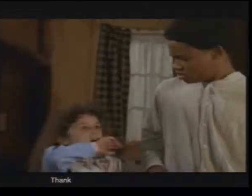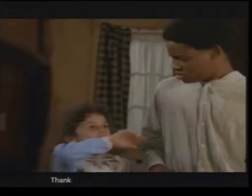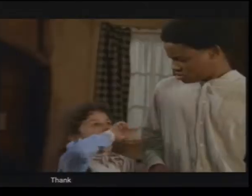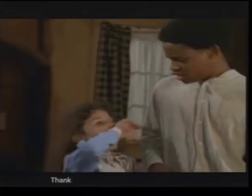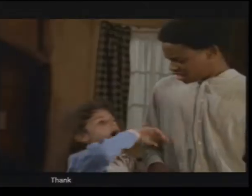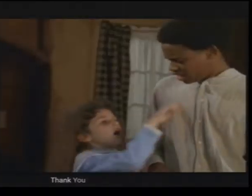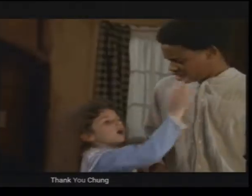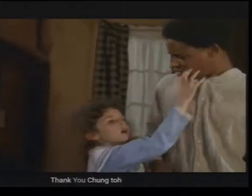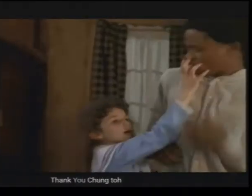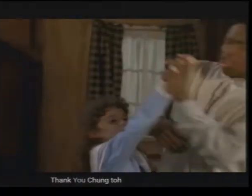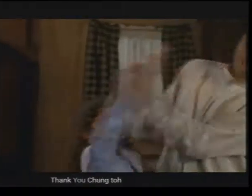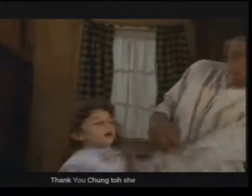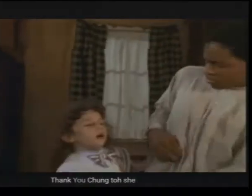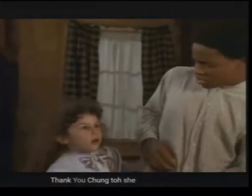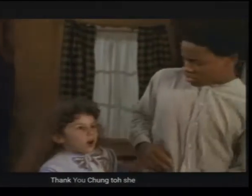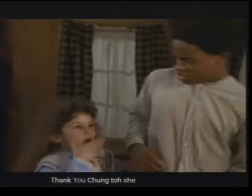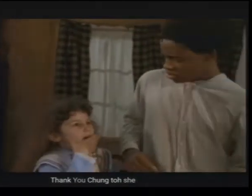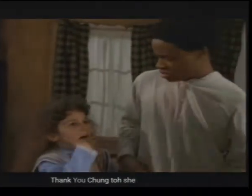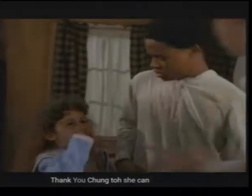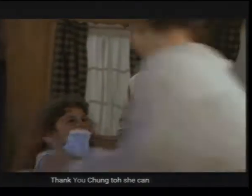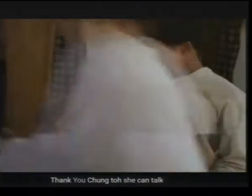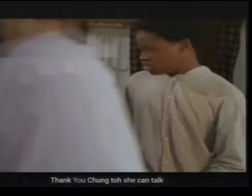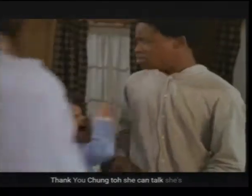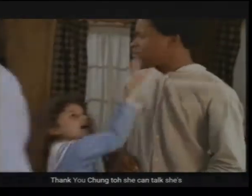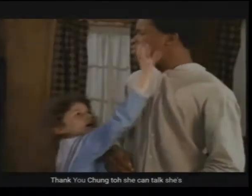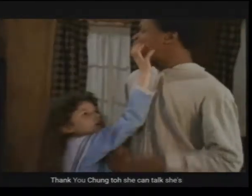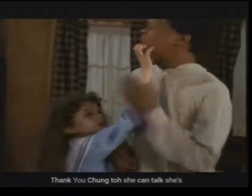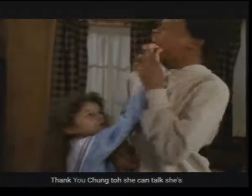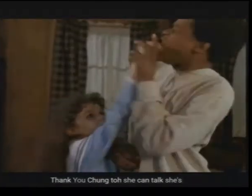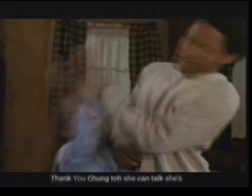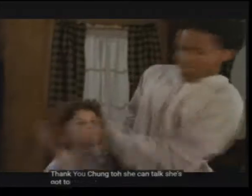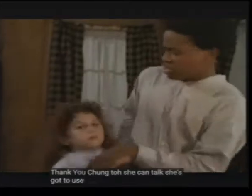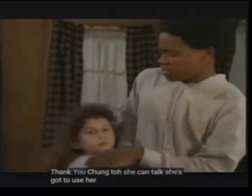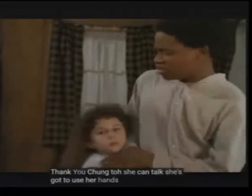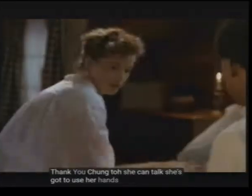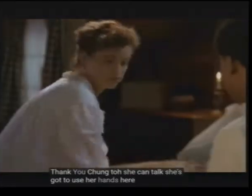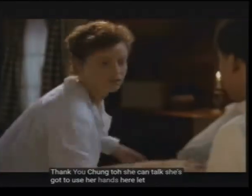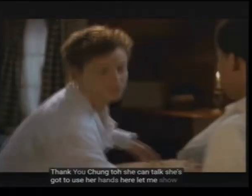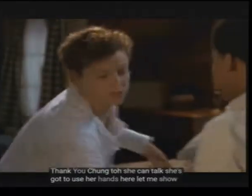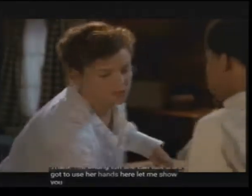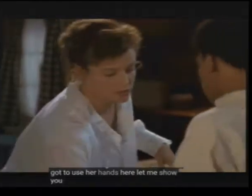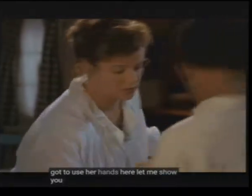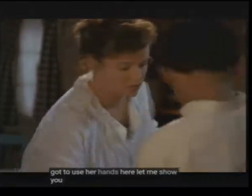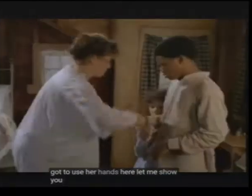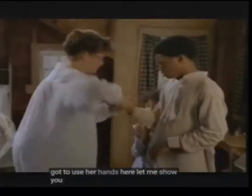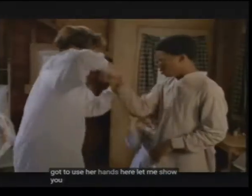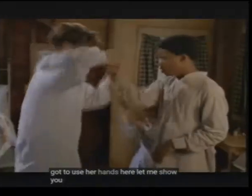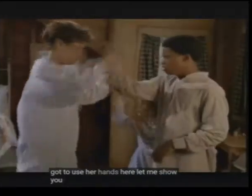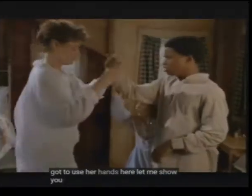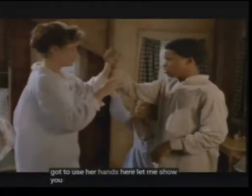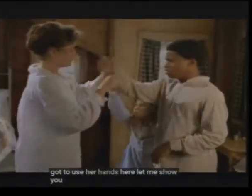I think she's trying to talk. She can talk, but she's got to use her hands. Here, let me show you.